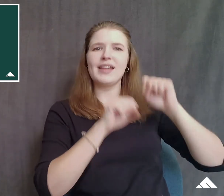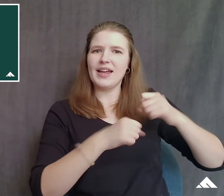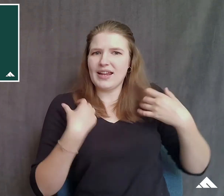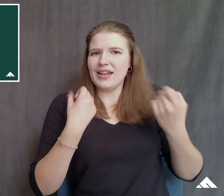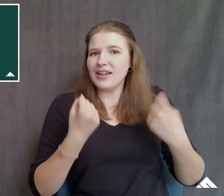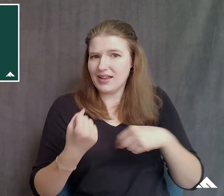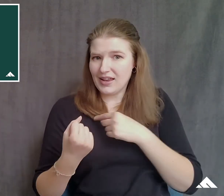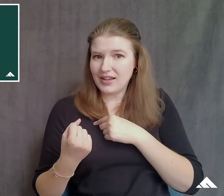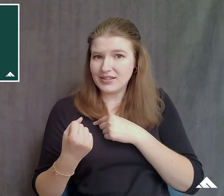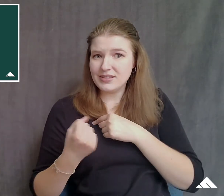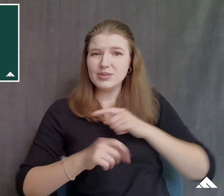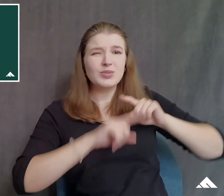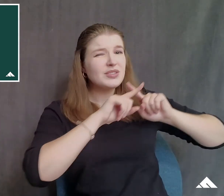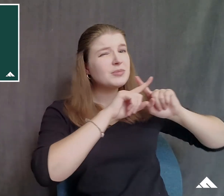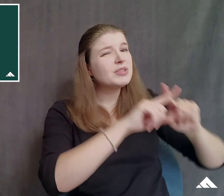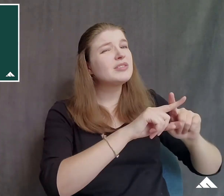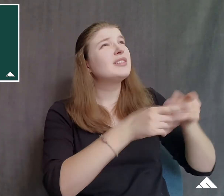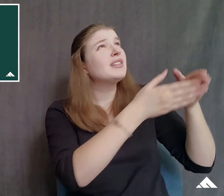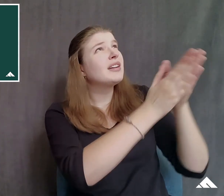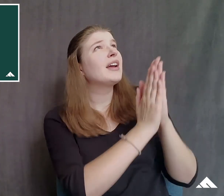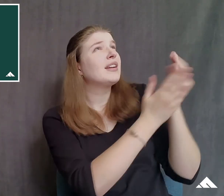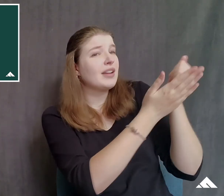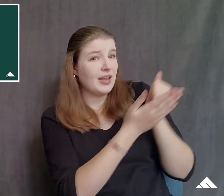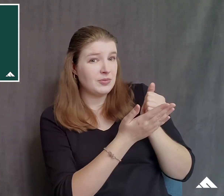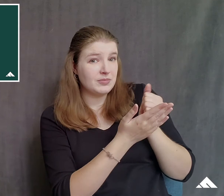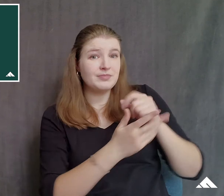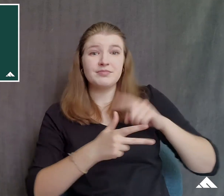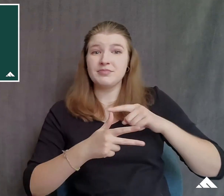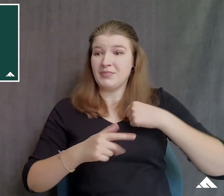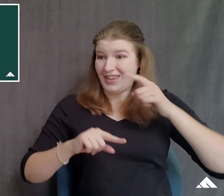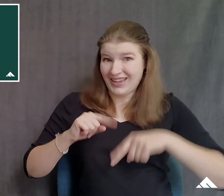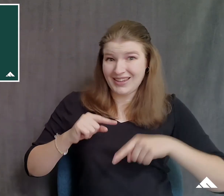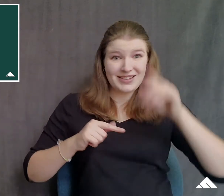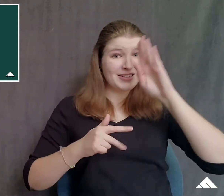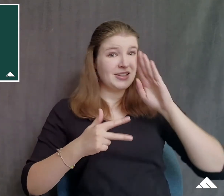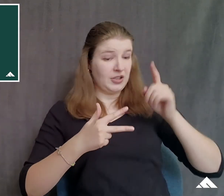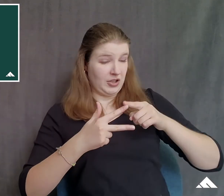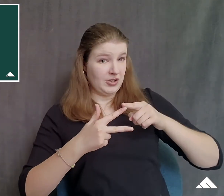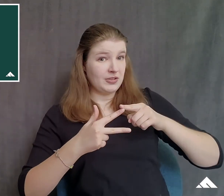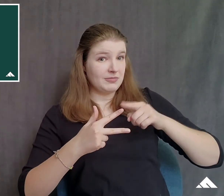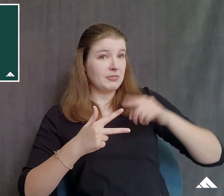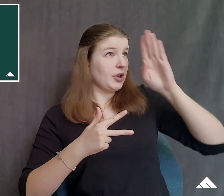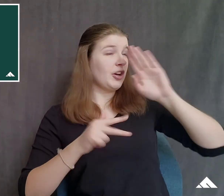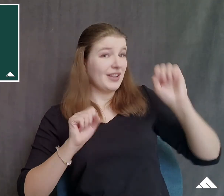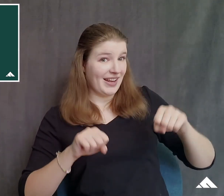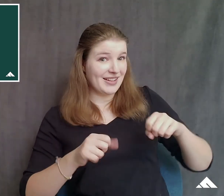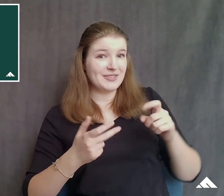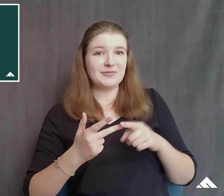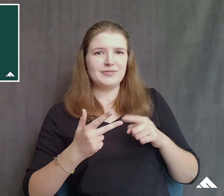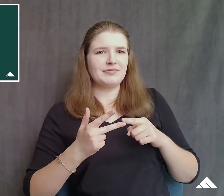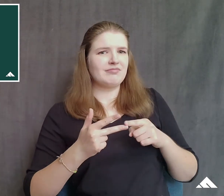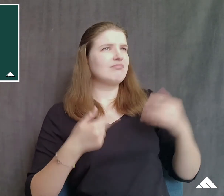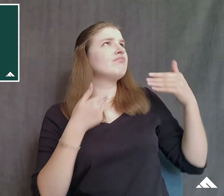we're leaning into him. We're calling on to him. So I can't, God can. And now this one is we're going to let him